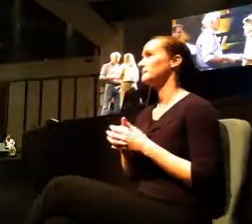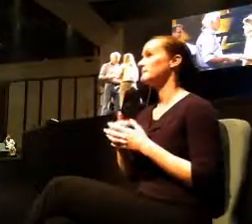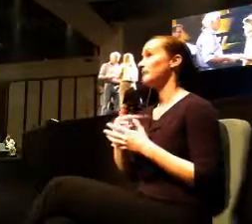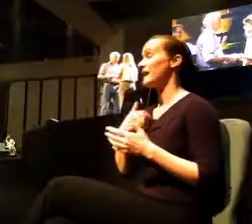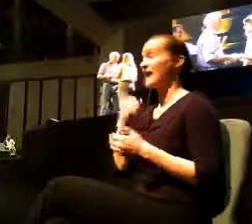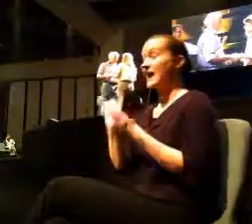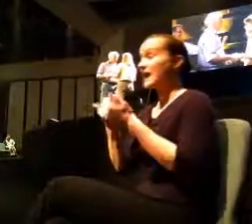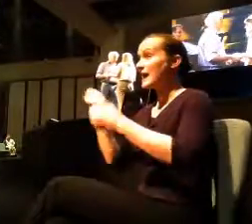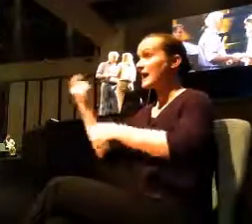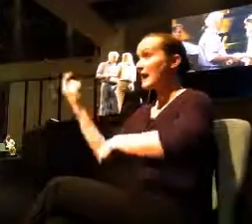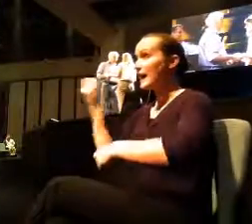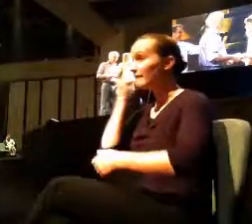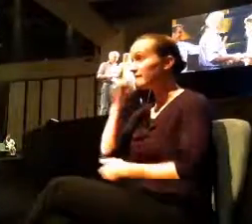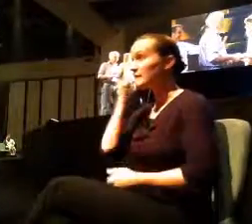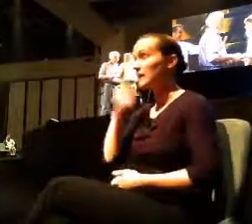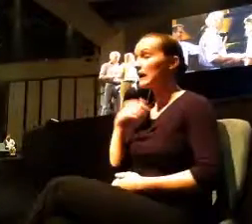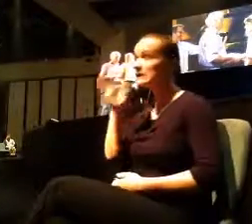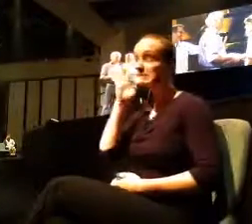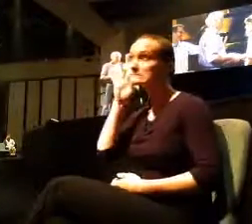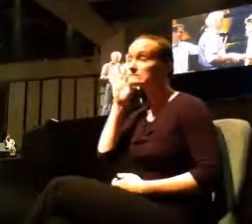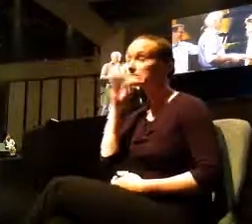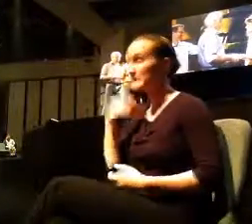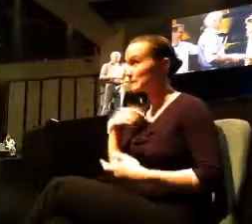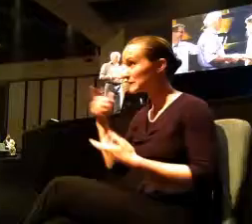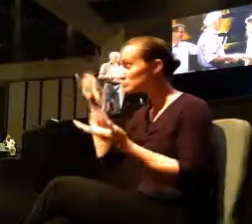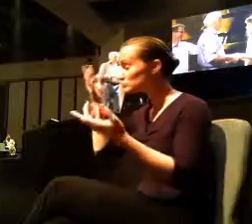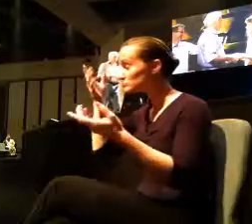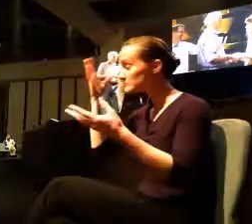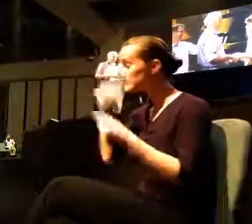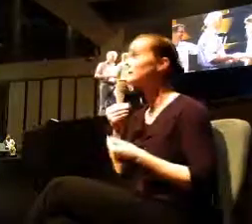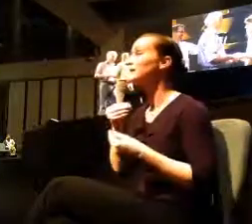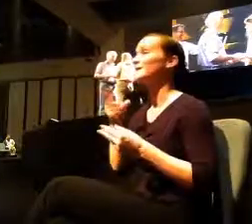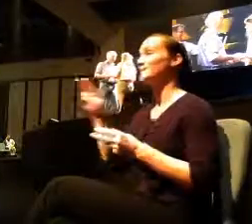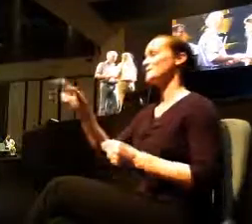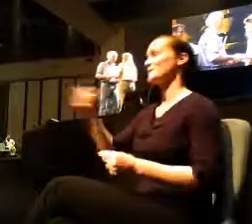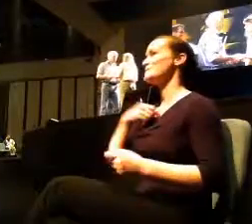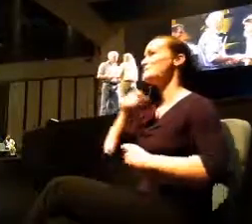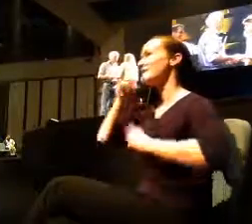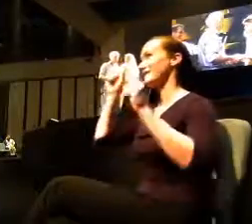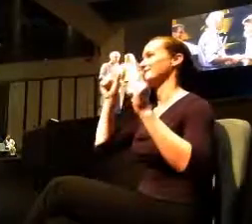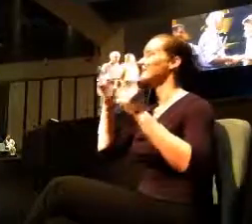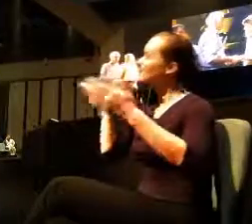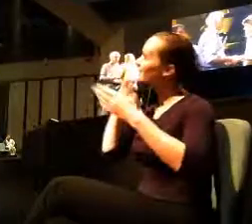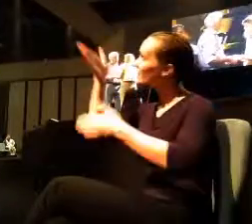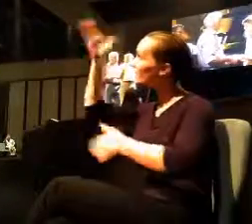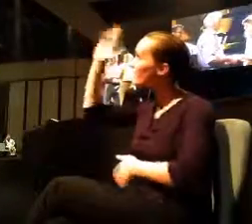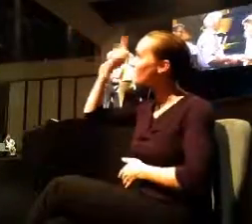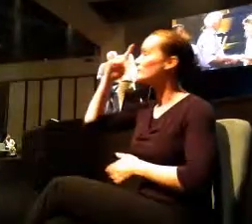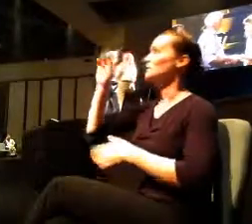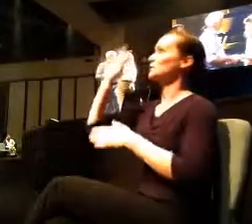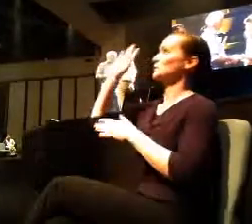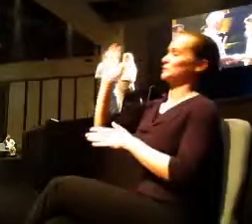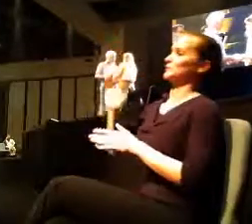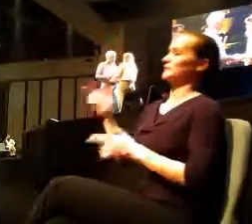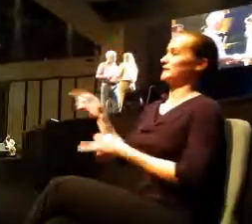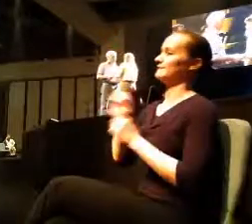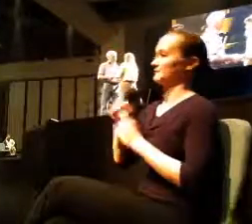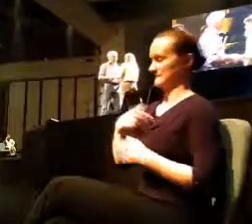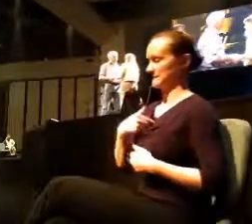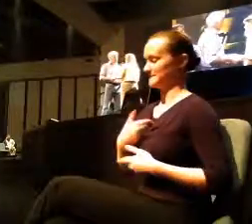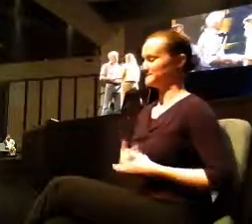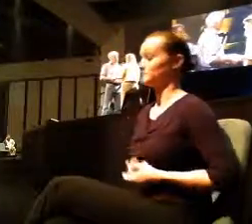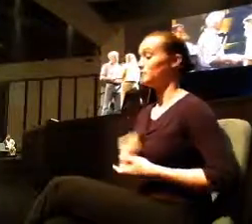pinch myself every day to see if I'm breathing, and thank God for the gift of life. And in many ways, God will change